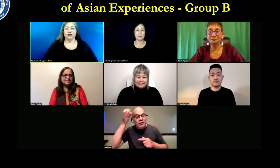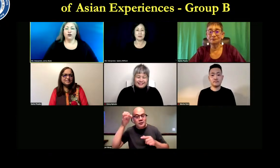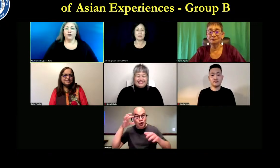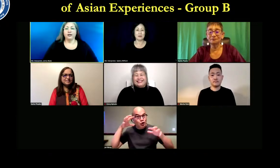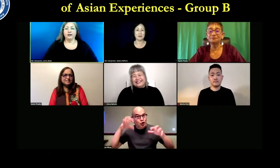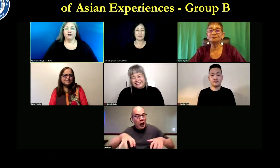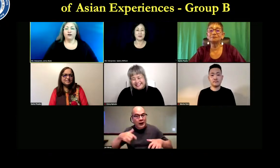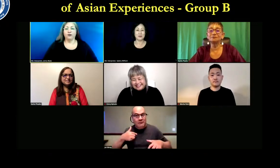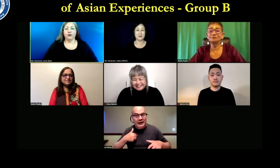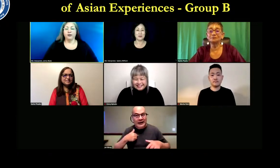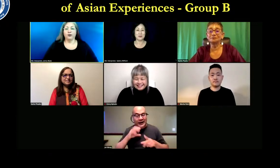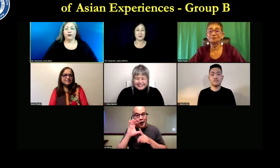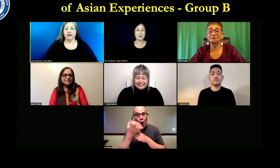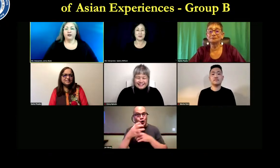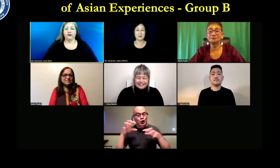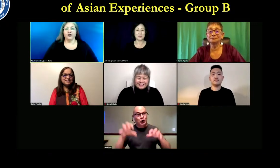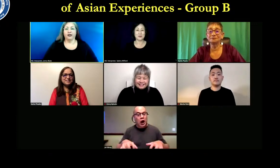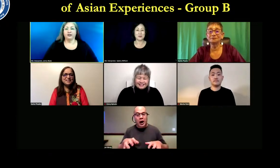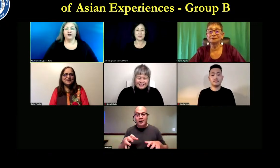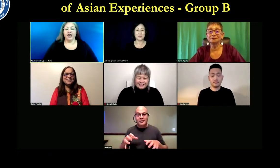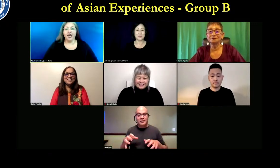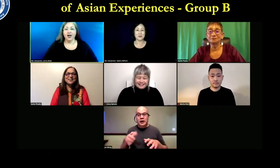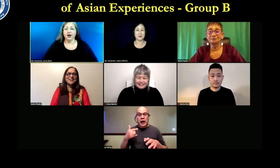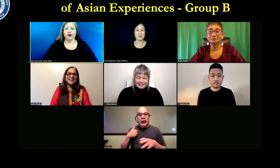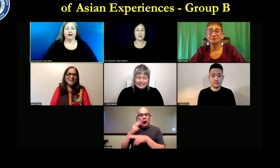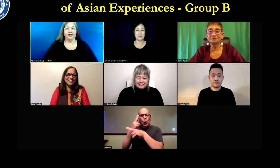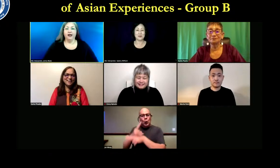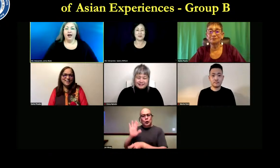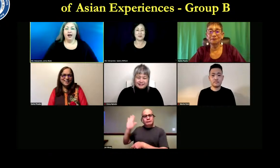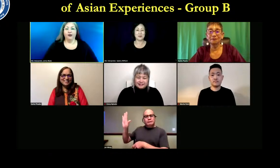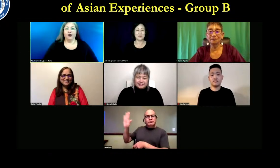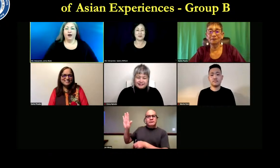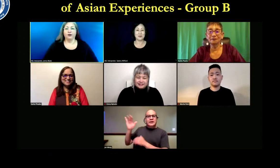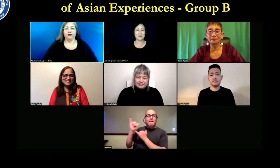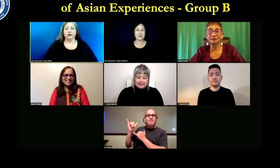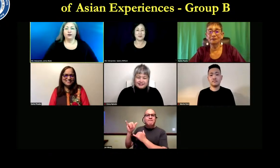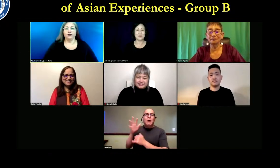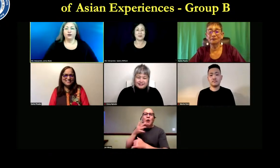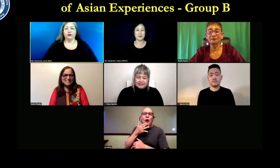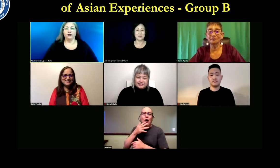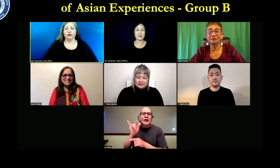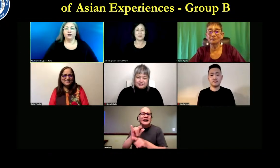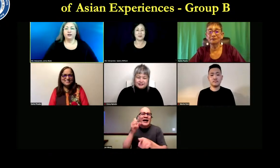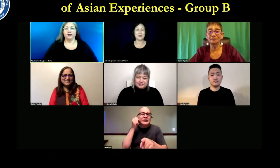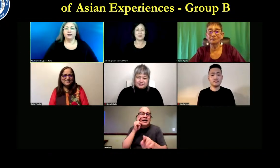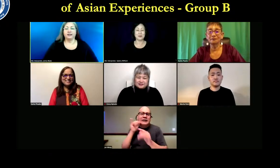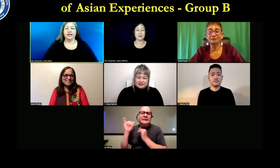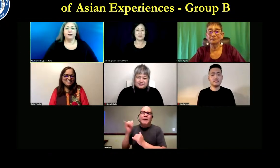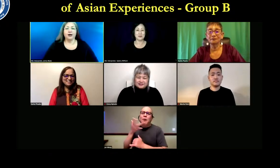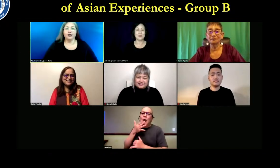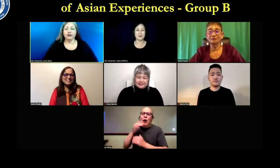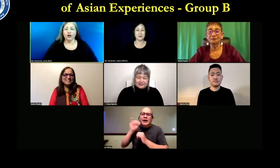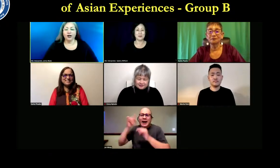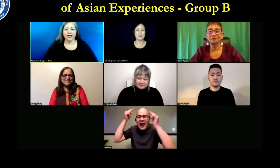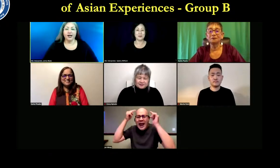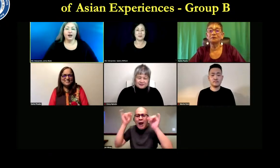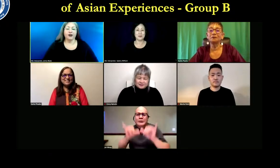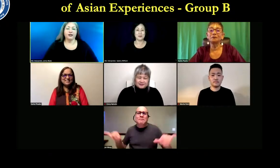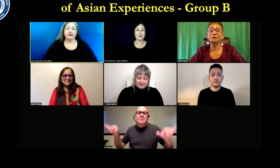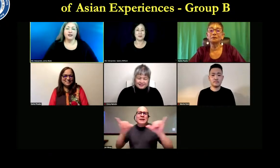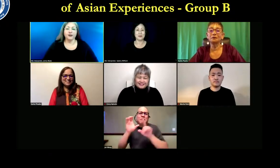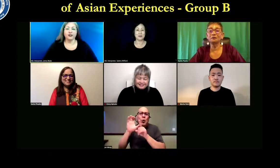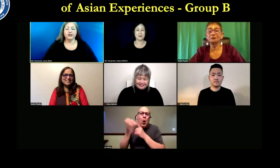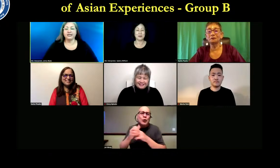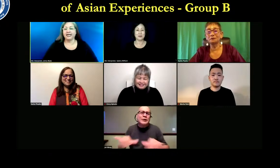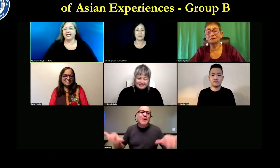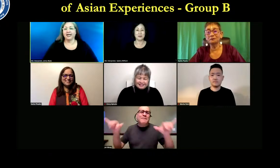seeing so many different people with different kinds of hair, and I was used to the same color dark hair and